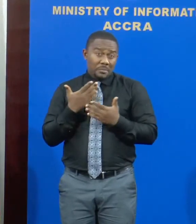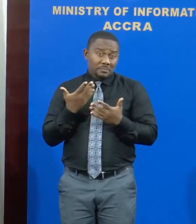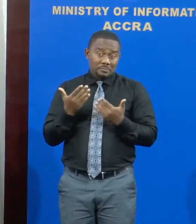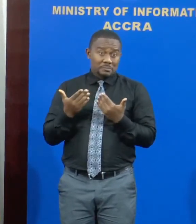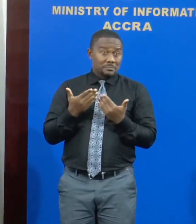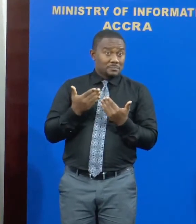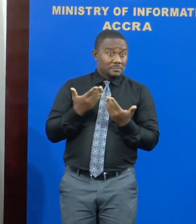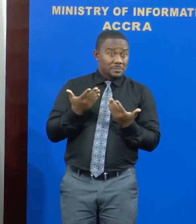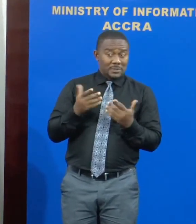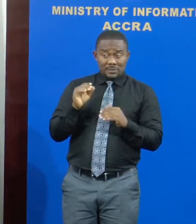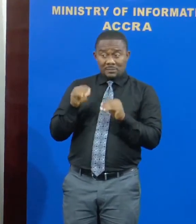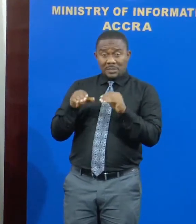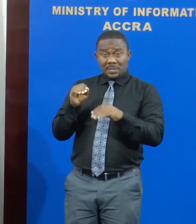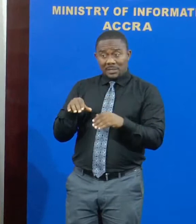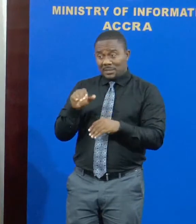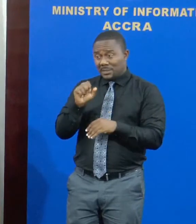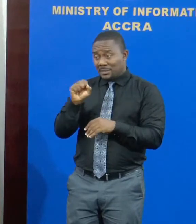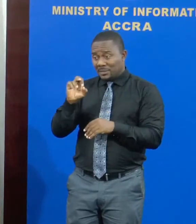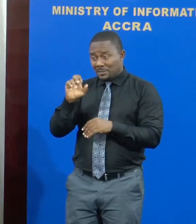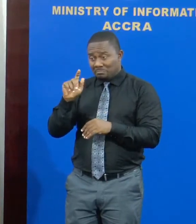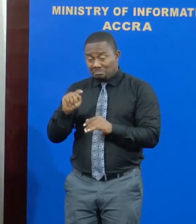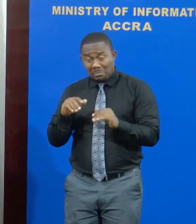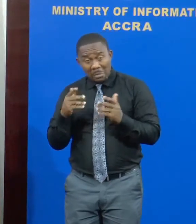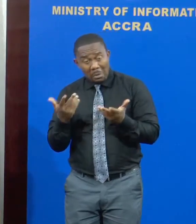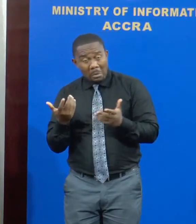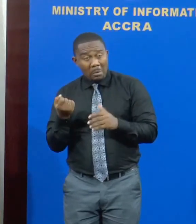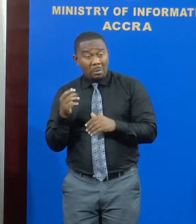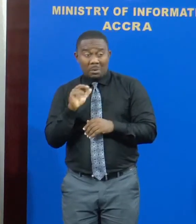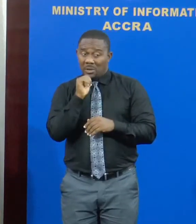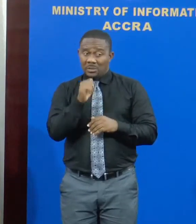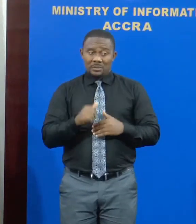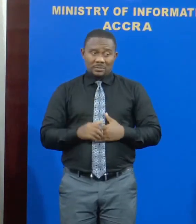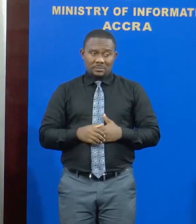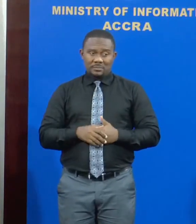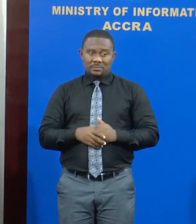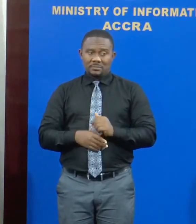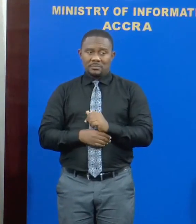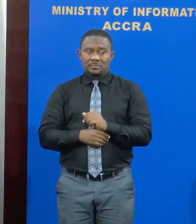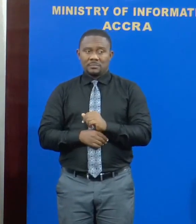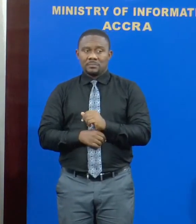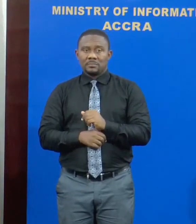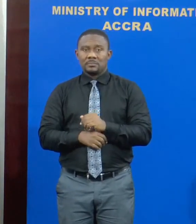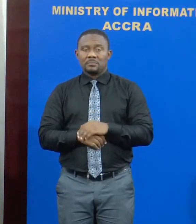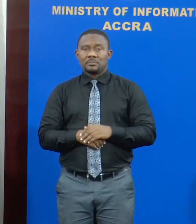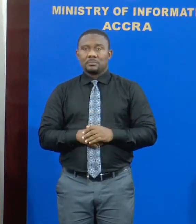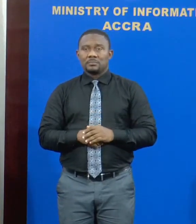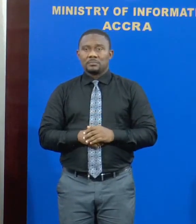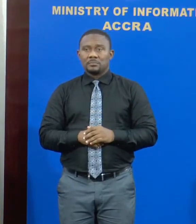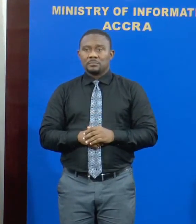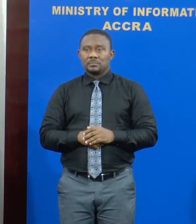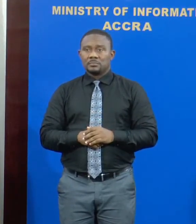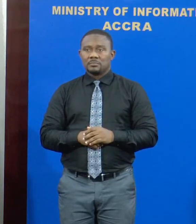easy for them to contribute to SNIT or not. But I'm hoping that that is truly the case,